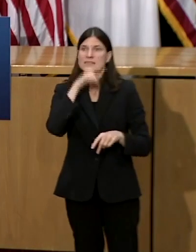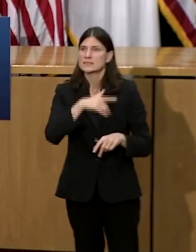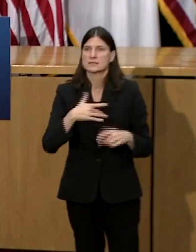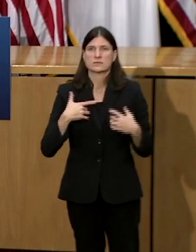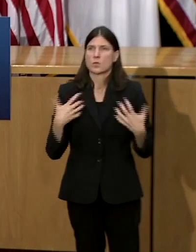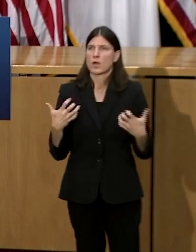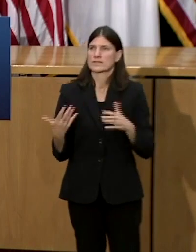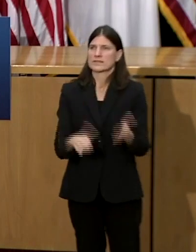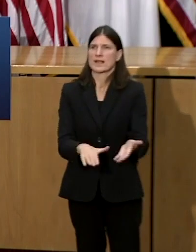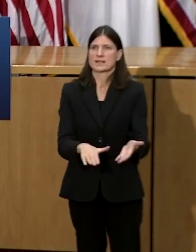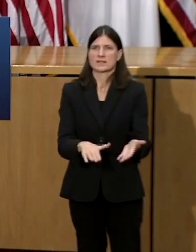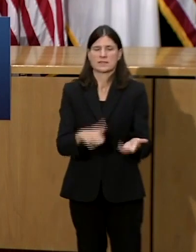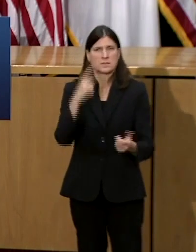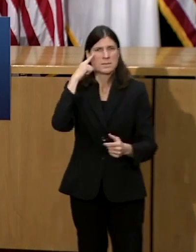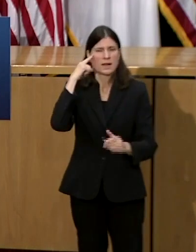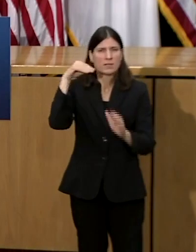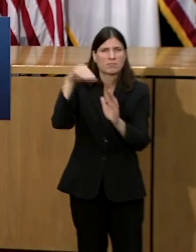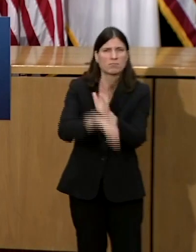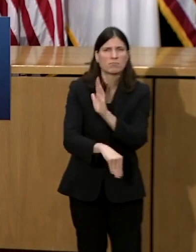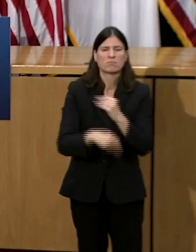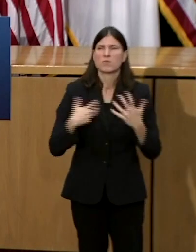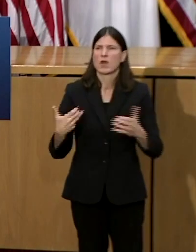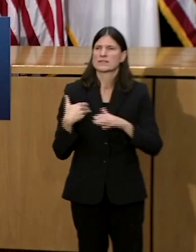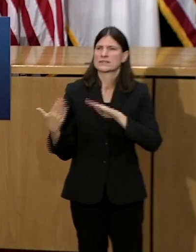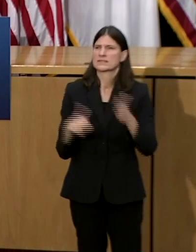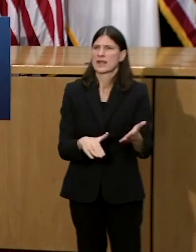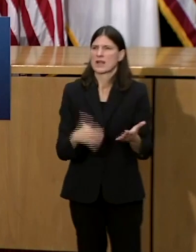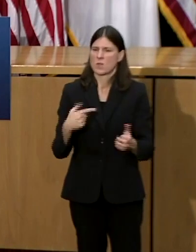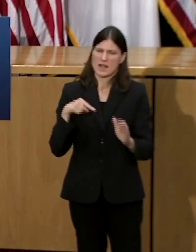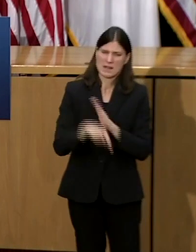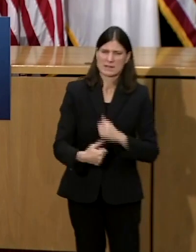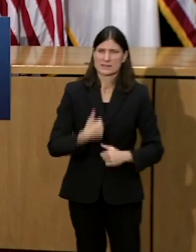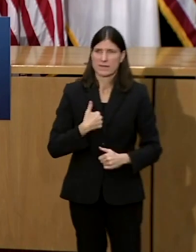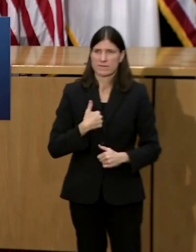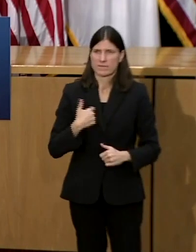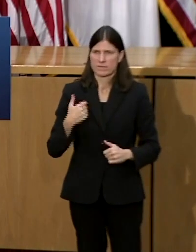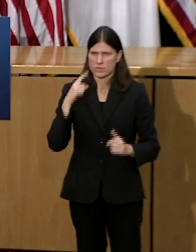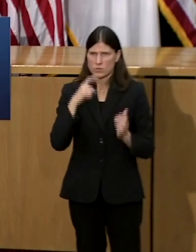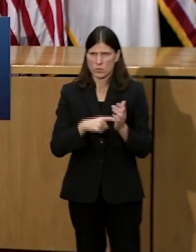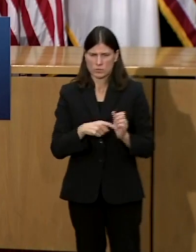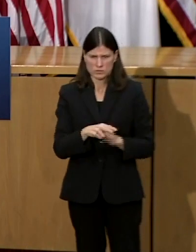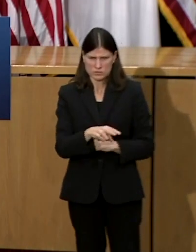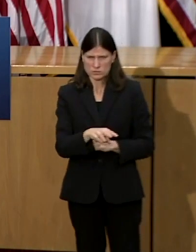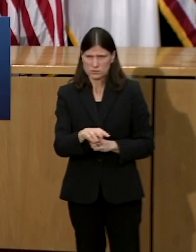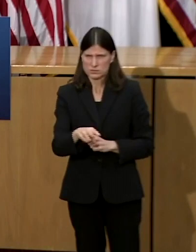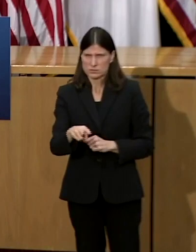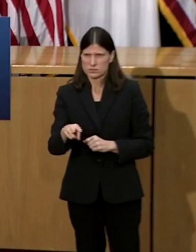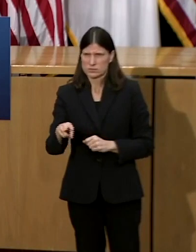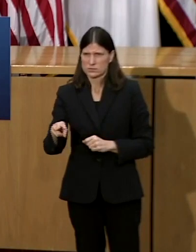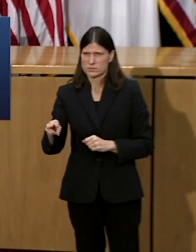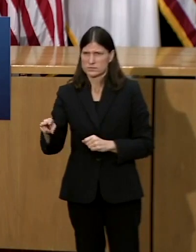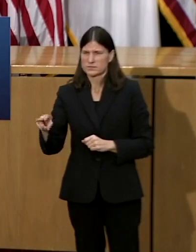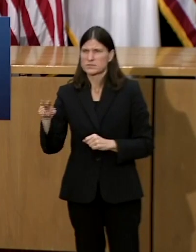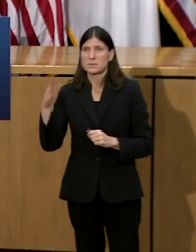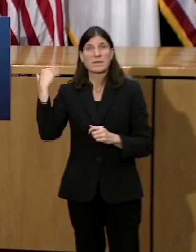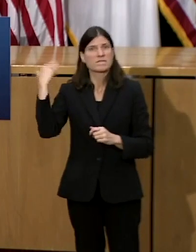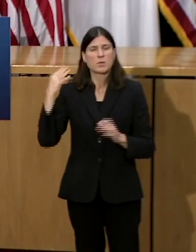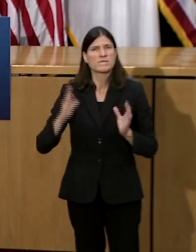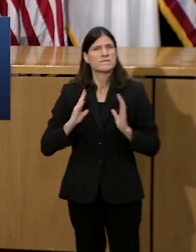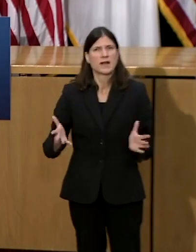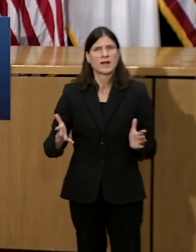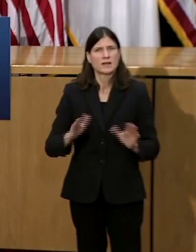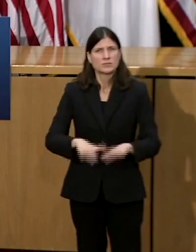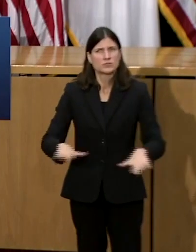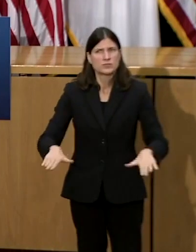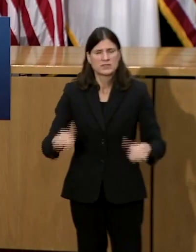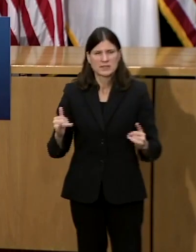of these kids with suicidal thoughts and attempts don't have a history of behavioral health problems. They're typical children bending